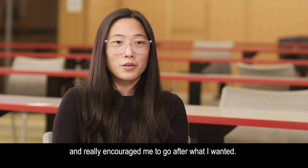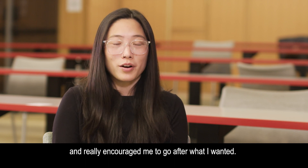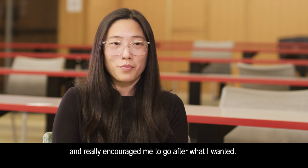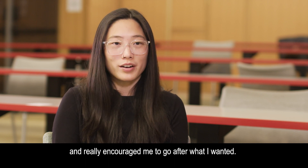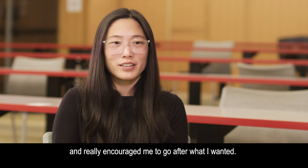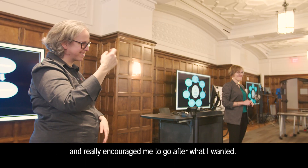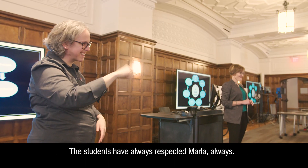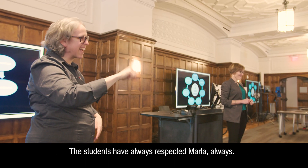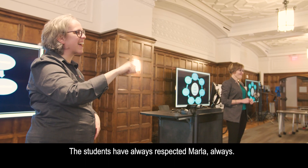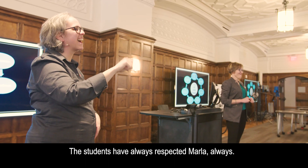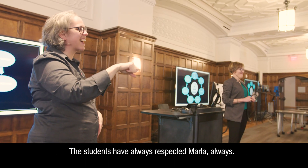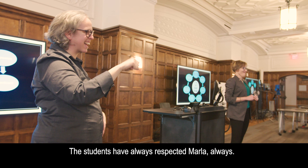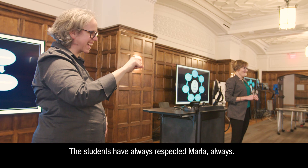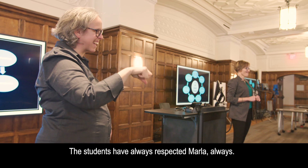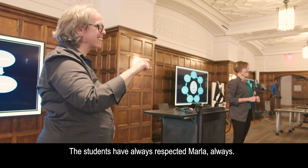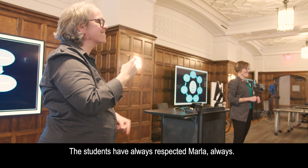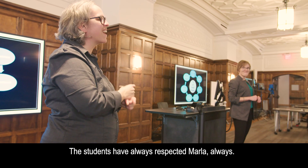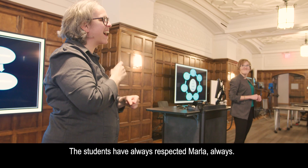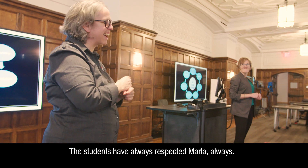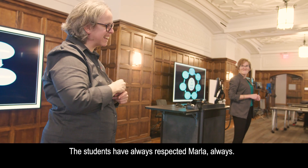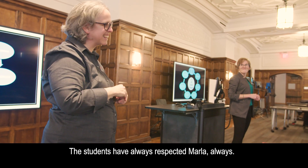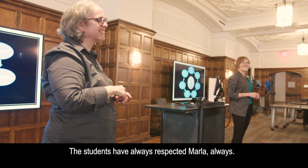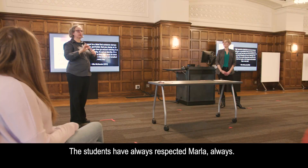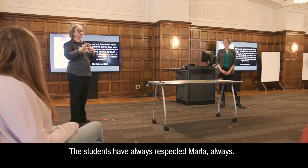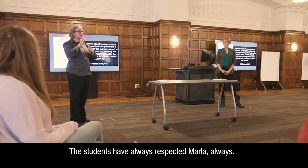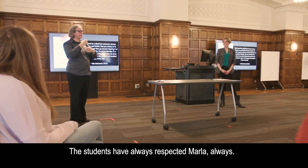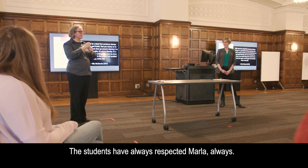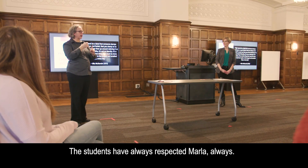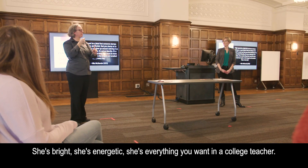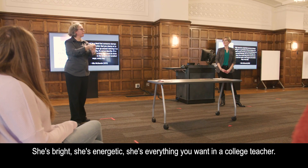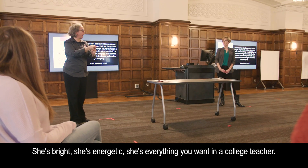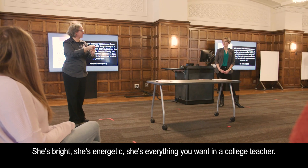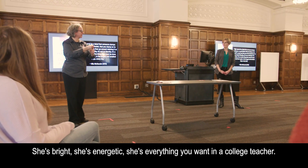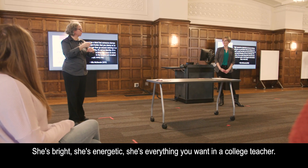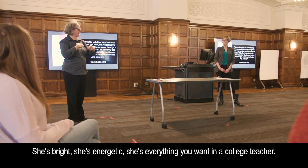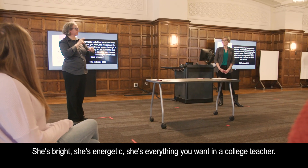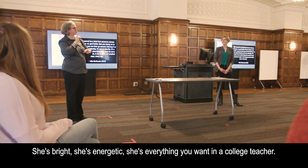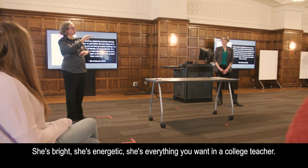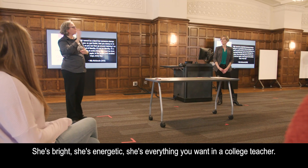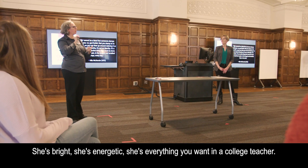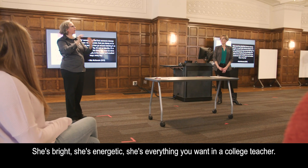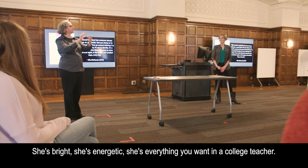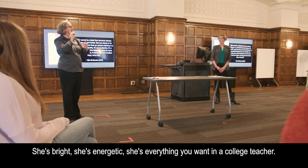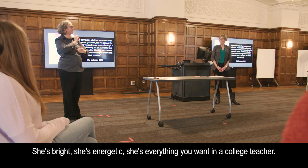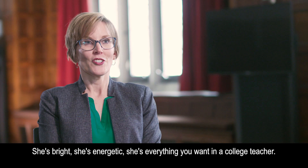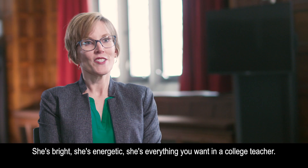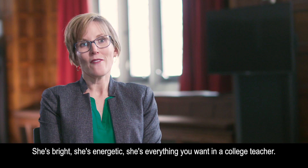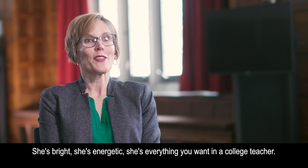what I wanted. The students have always respected Marla, always. She's bright, she's energetic, she's everything